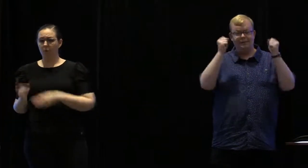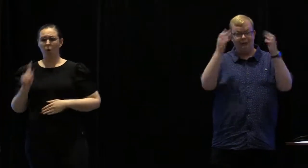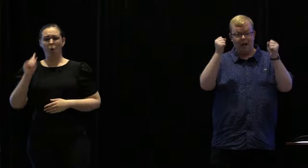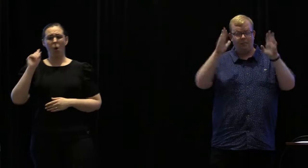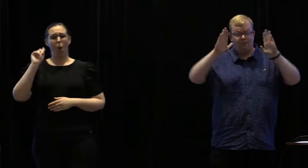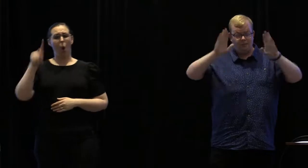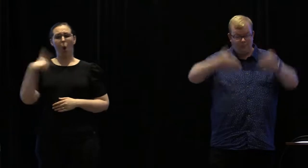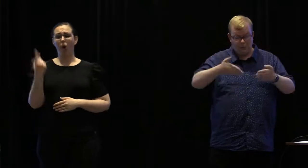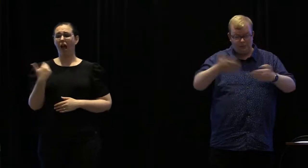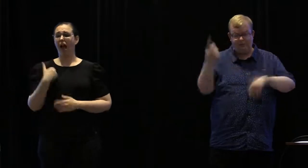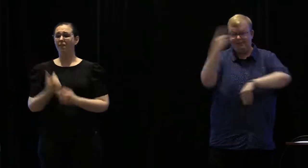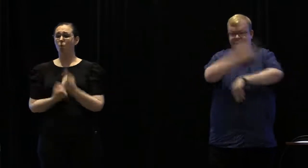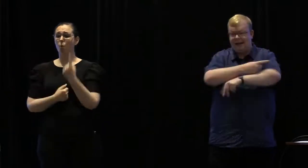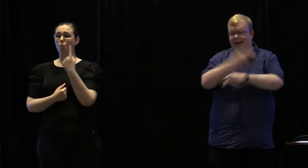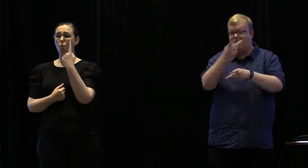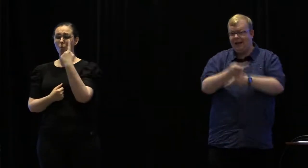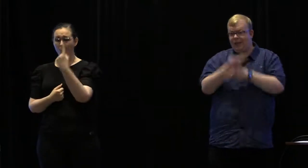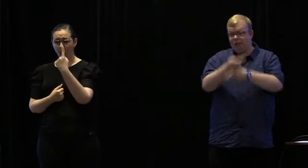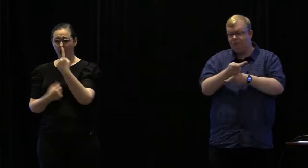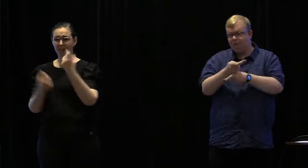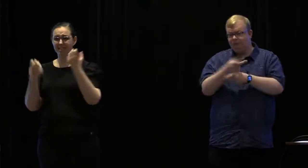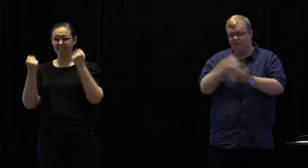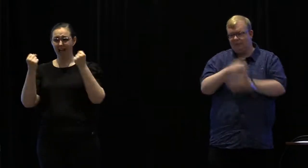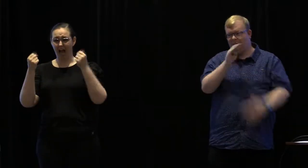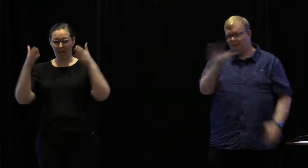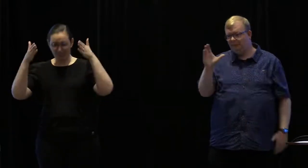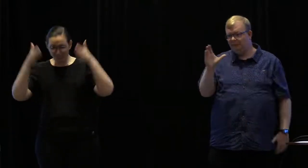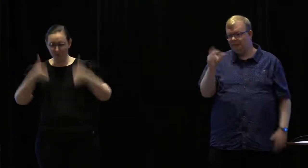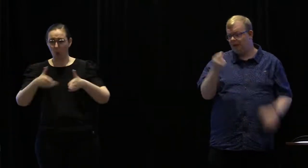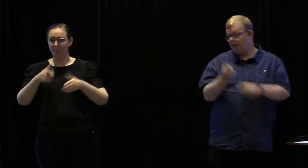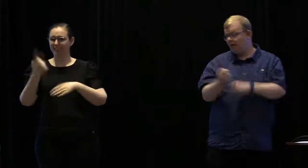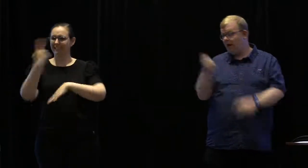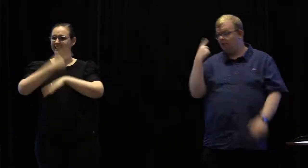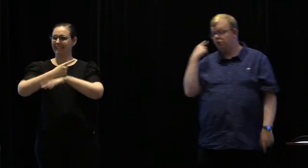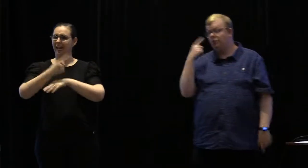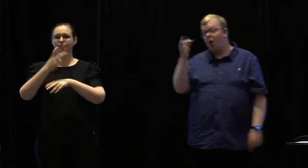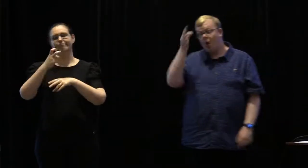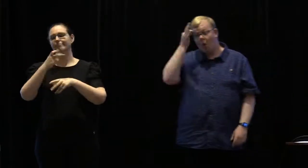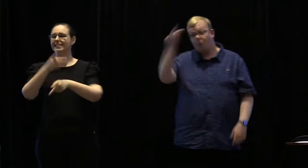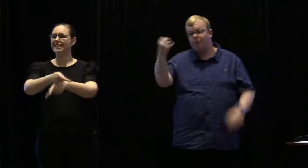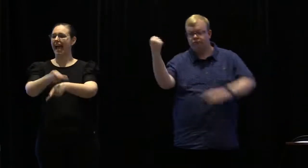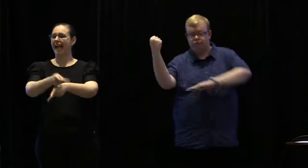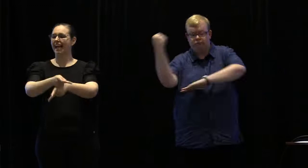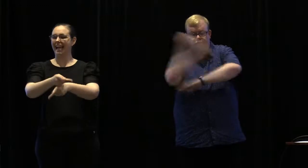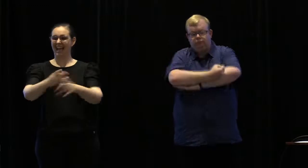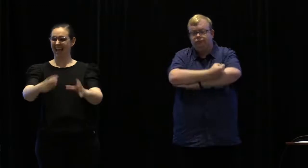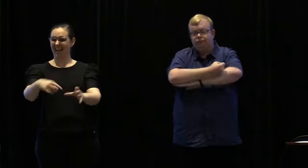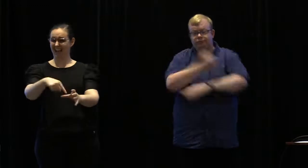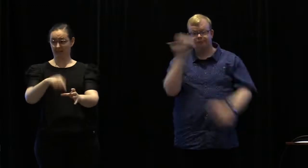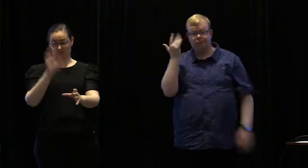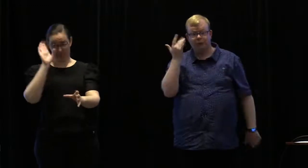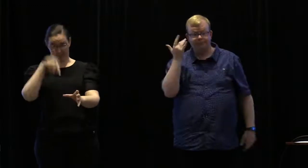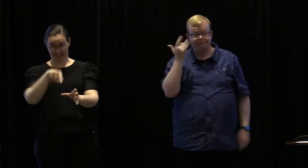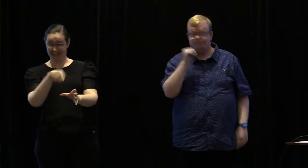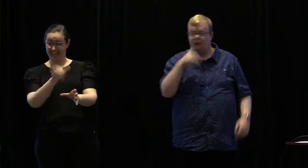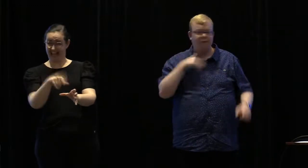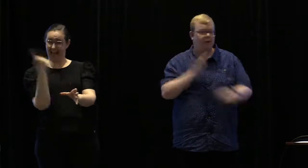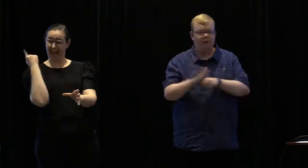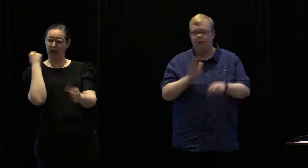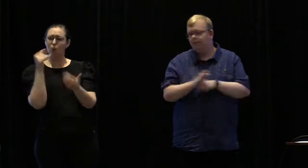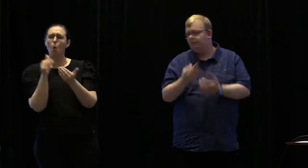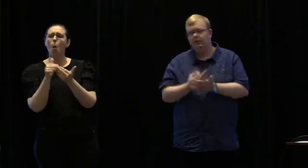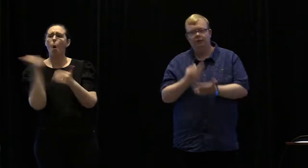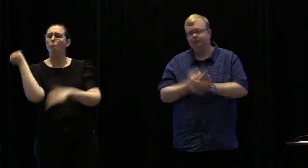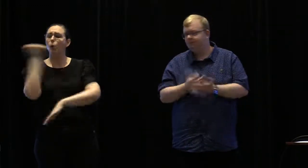We have only one signing-focused daycare in all of BC. And it